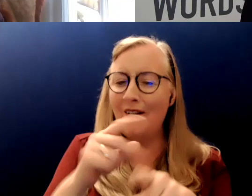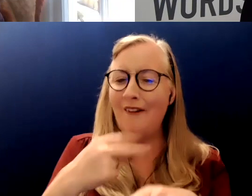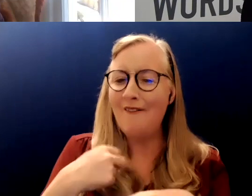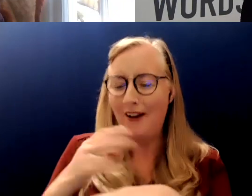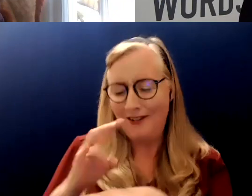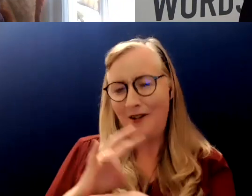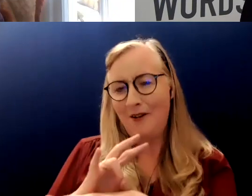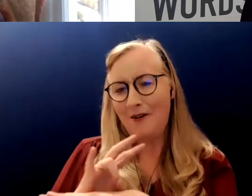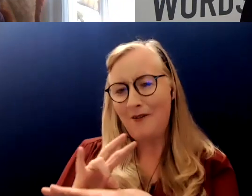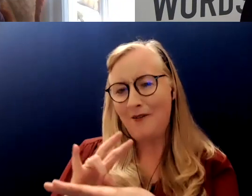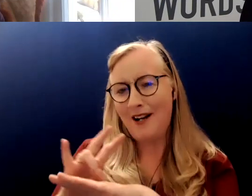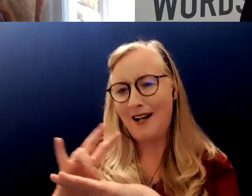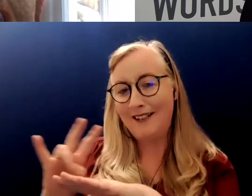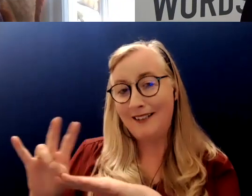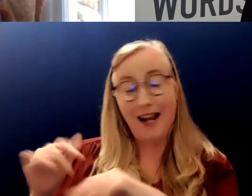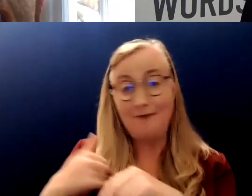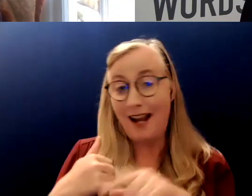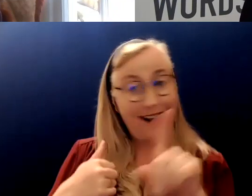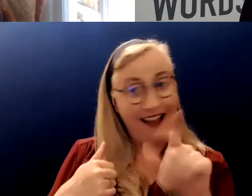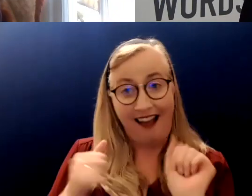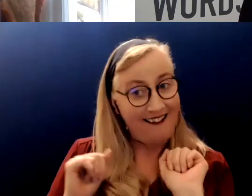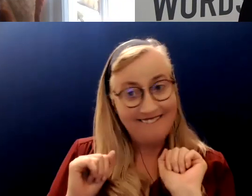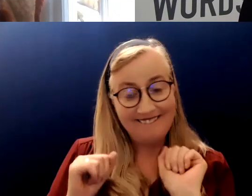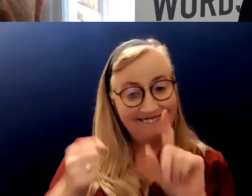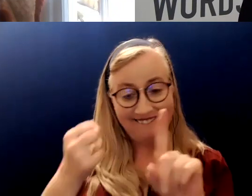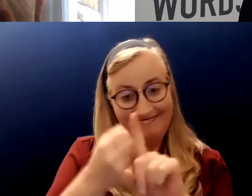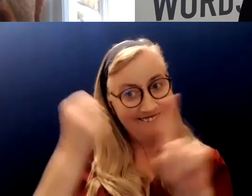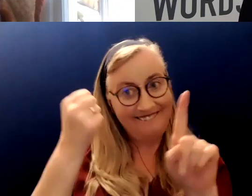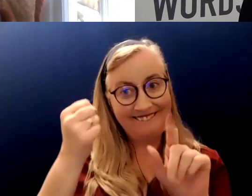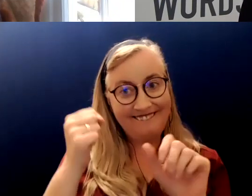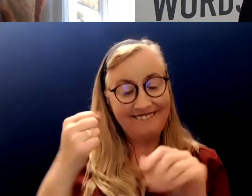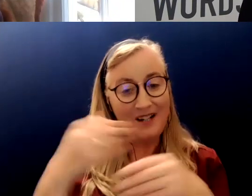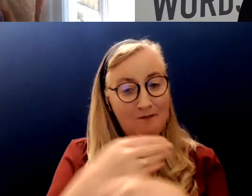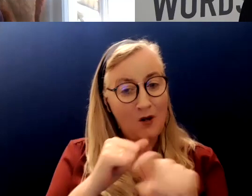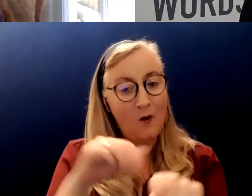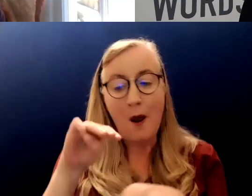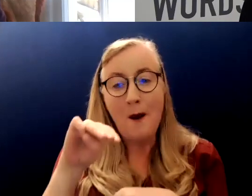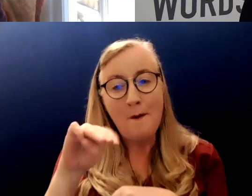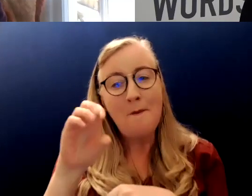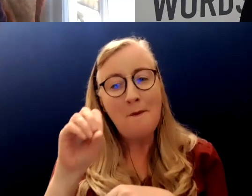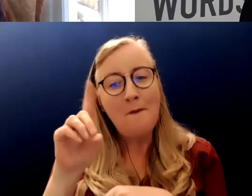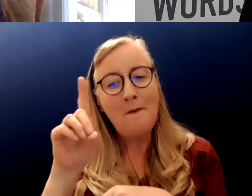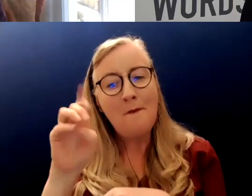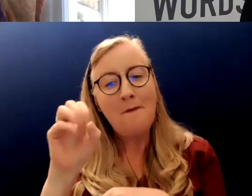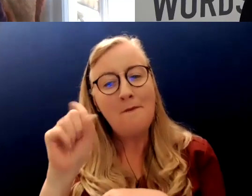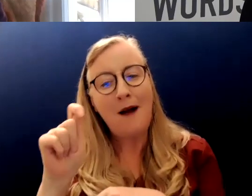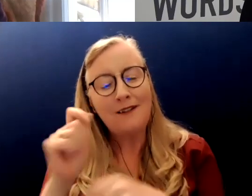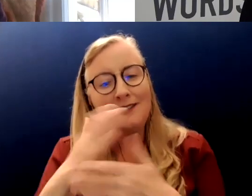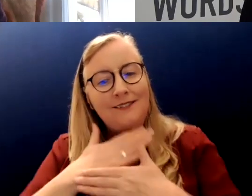say, I'm struck by your modesty. The one thing in the association I would